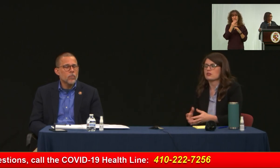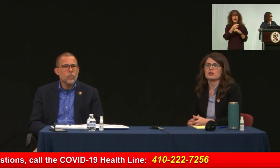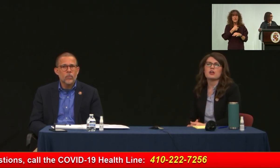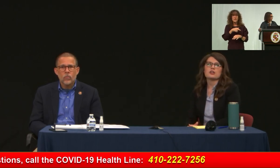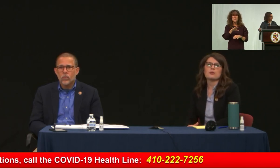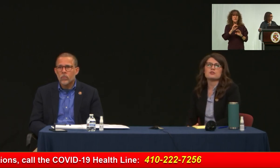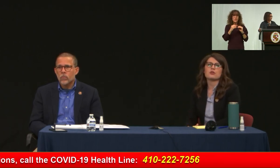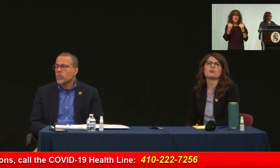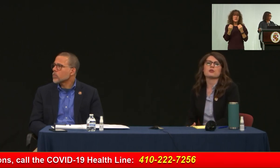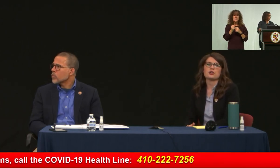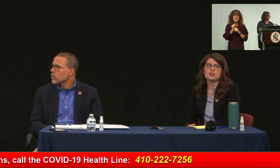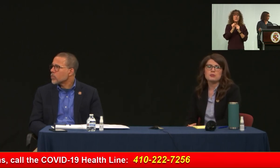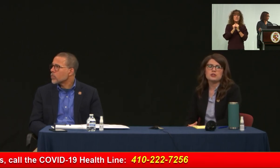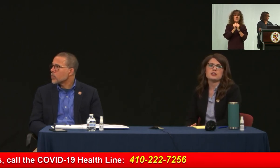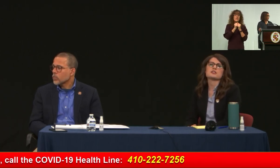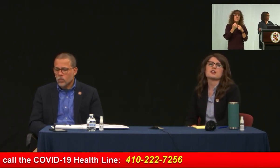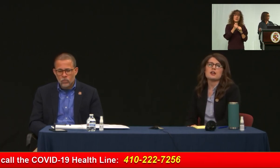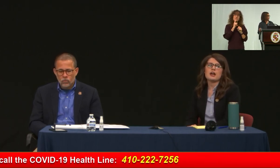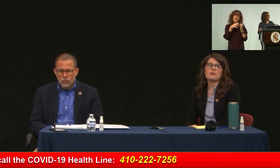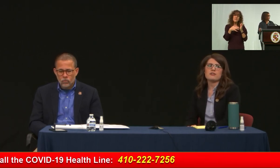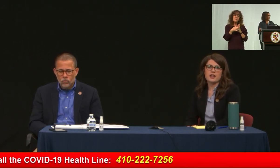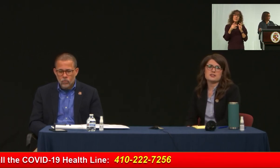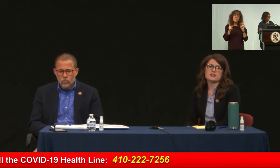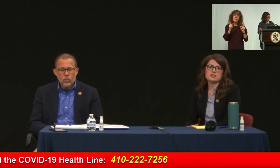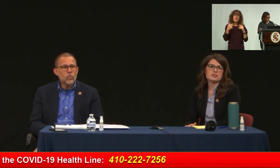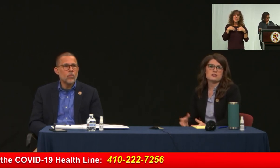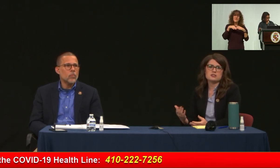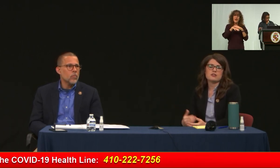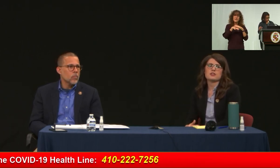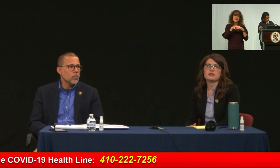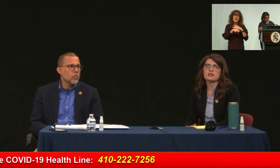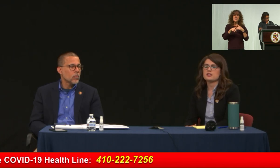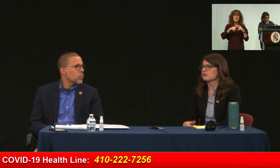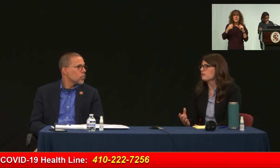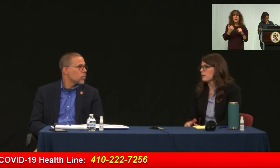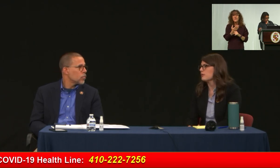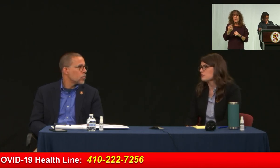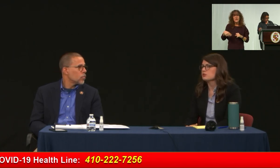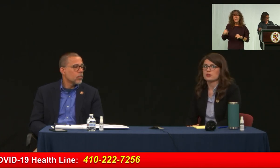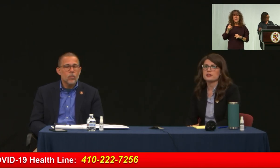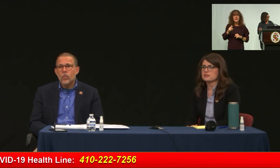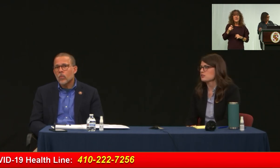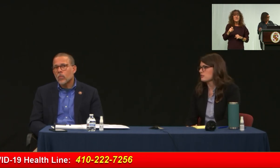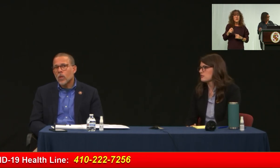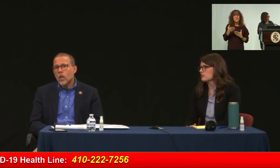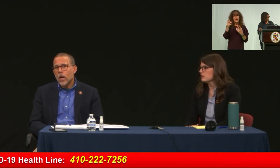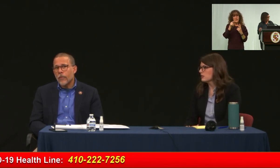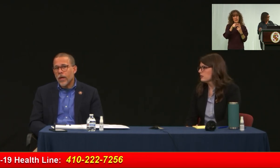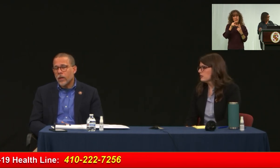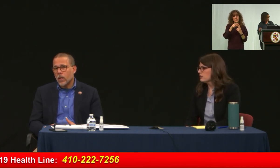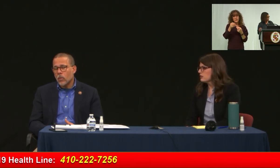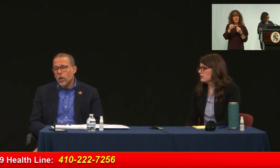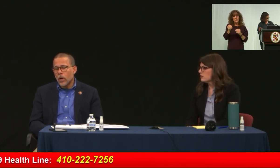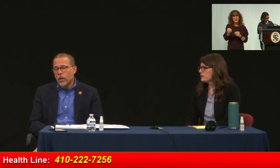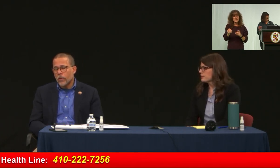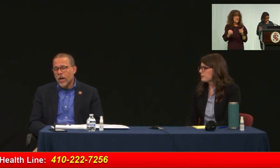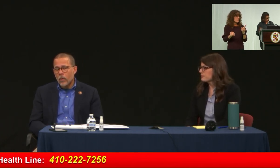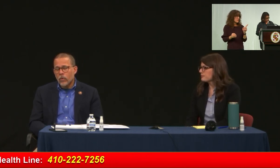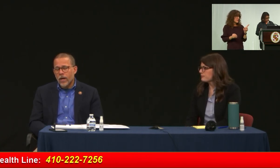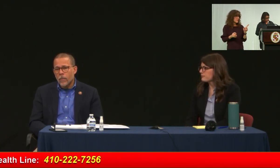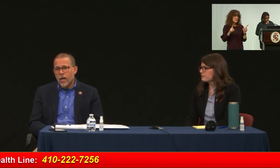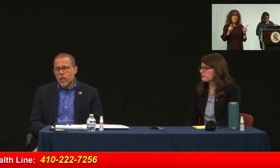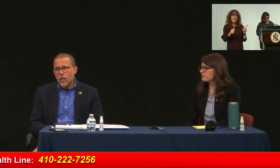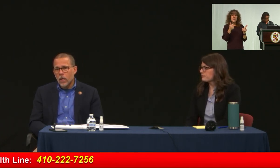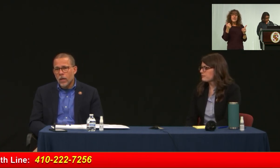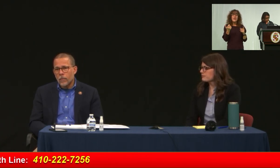to make sure that the most vulnerable in our communities have access to everything they need. So I'd recommend those two organizations. And then one other that I